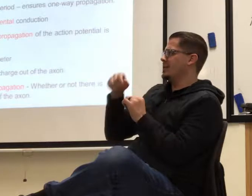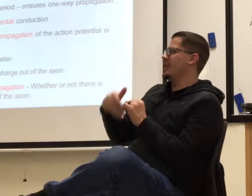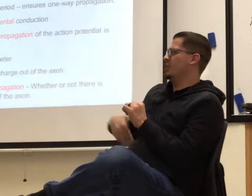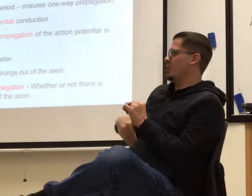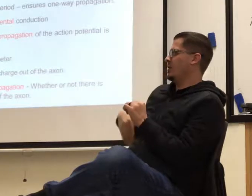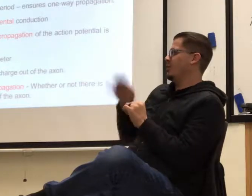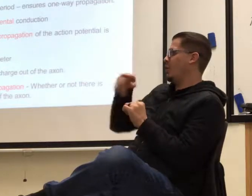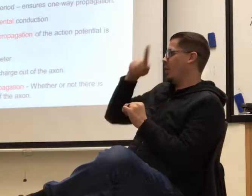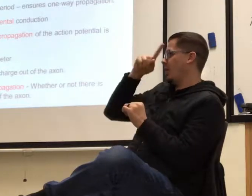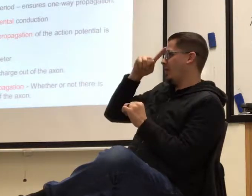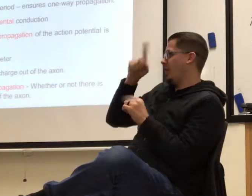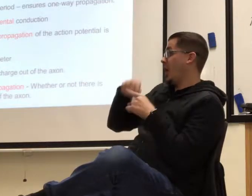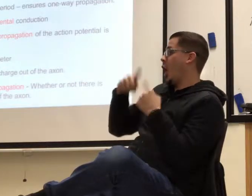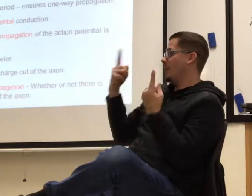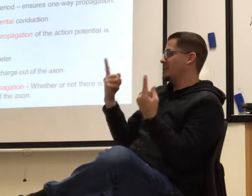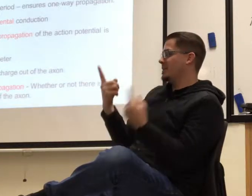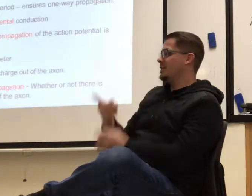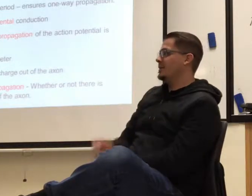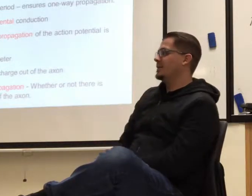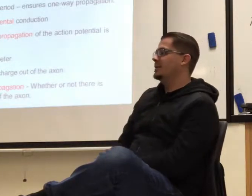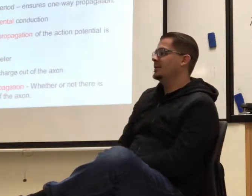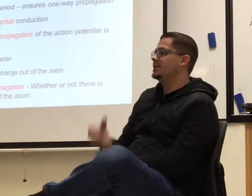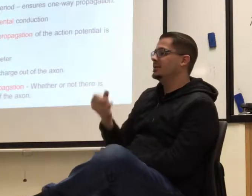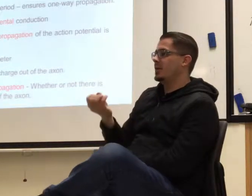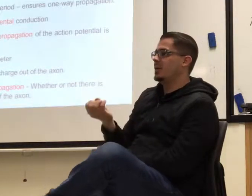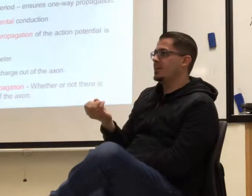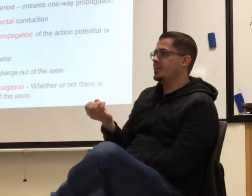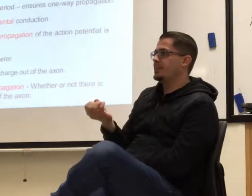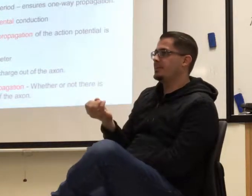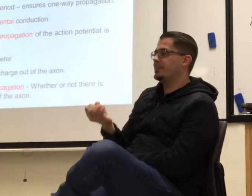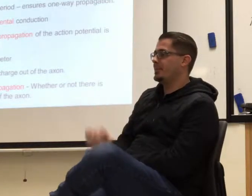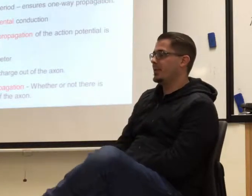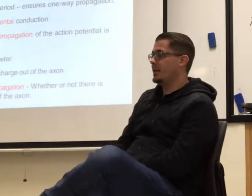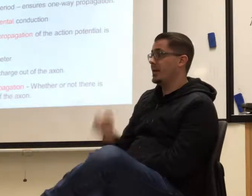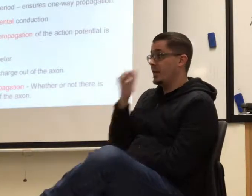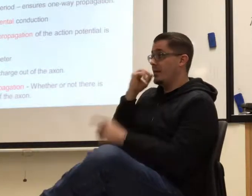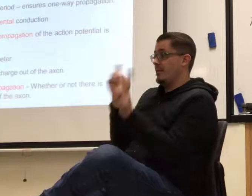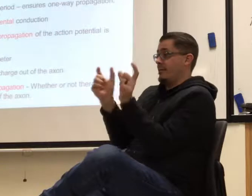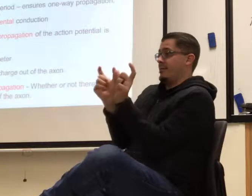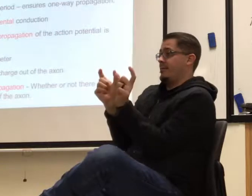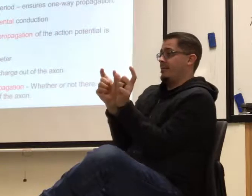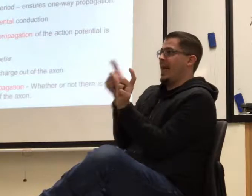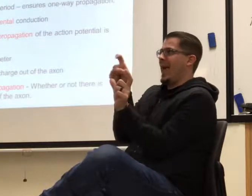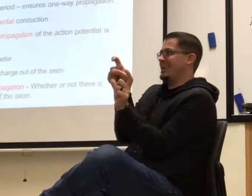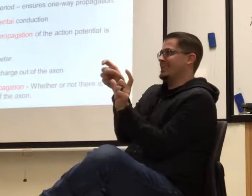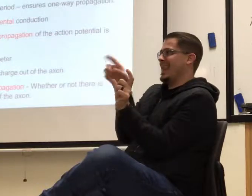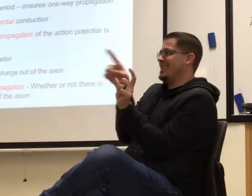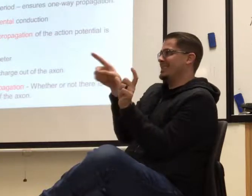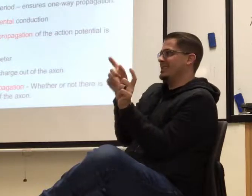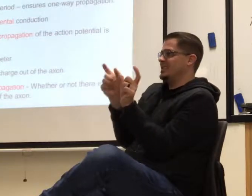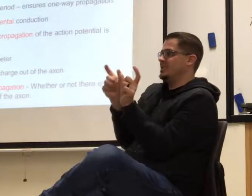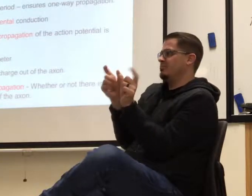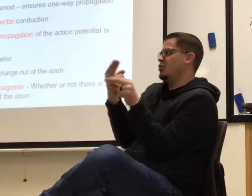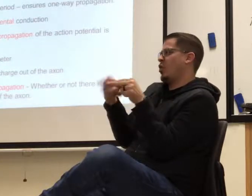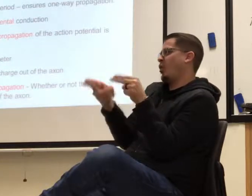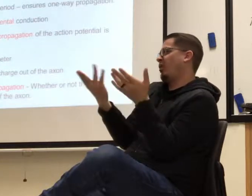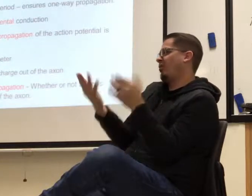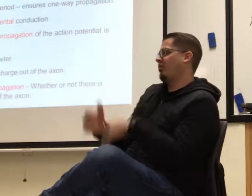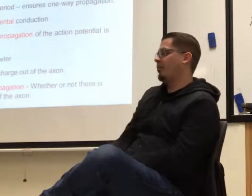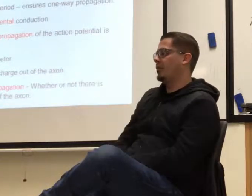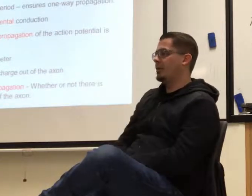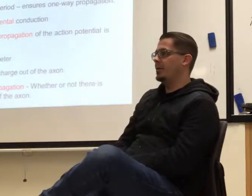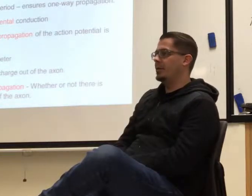the opposite. So let me, okay, let's say x is shorter.